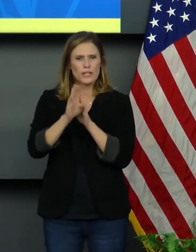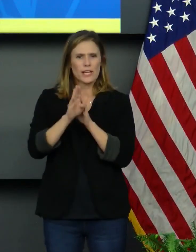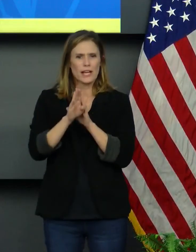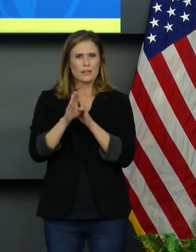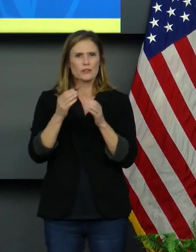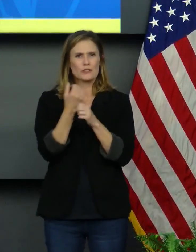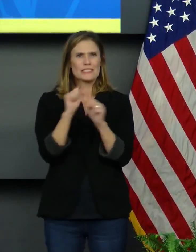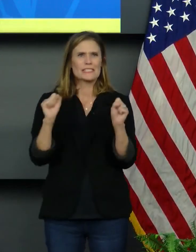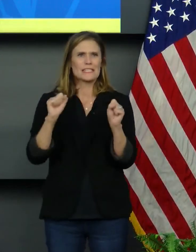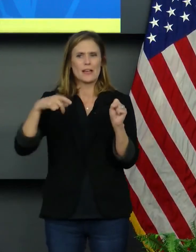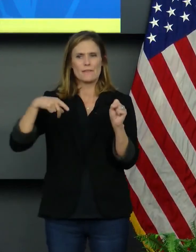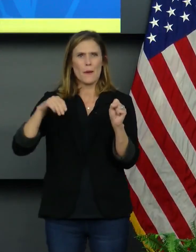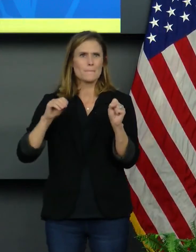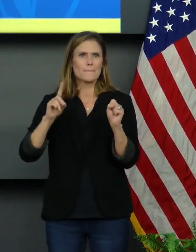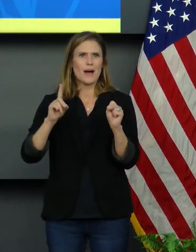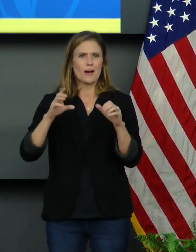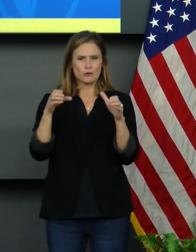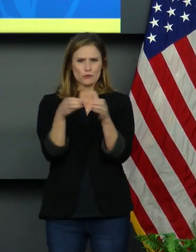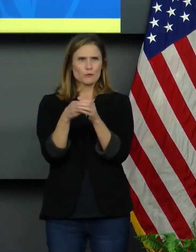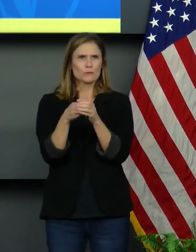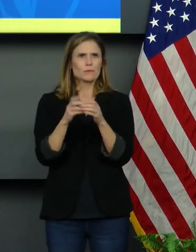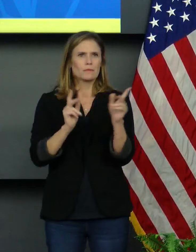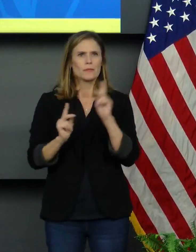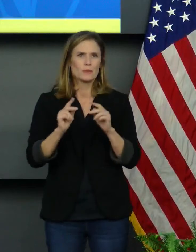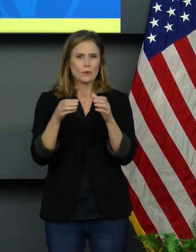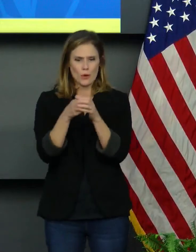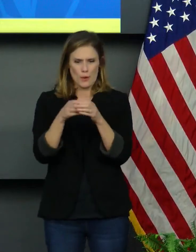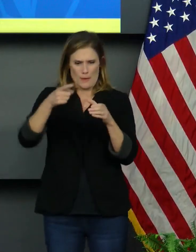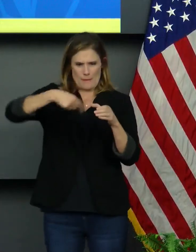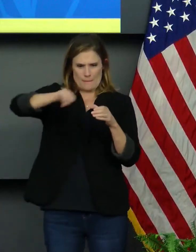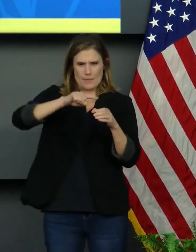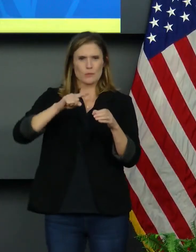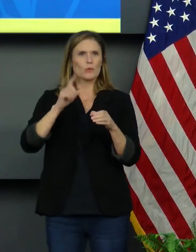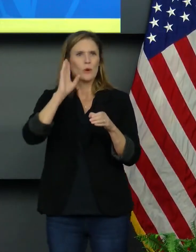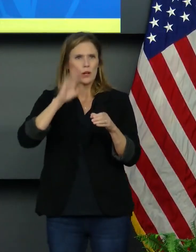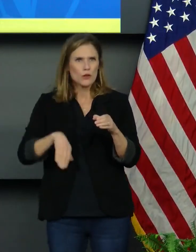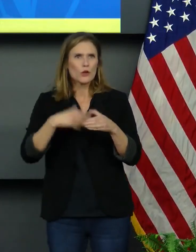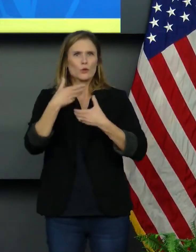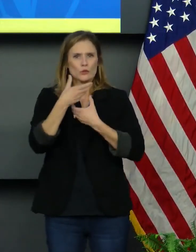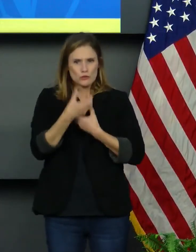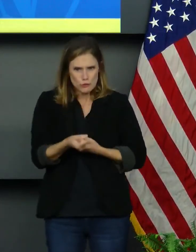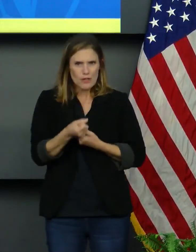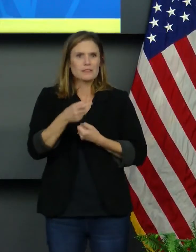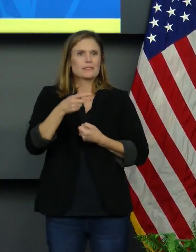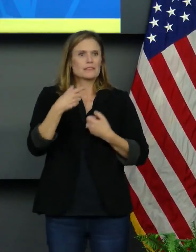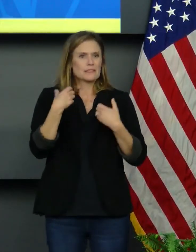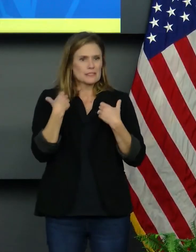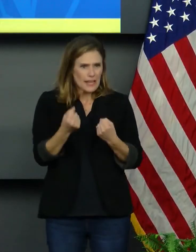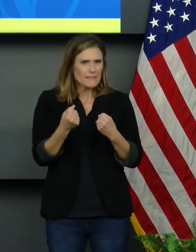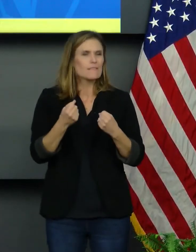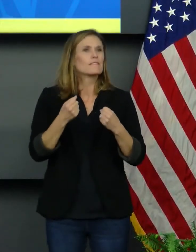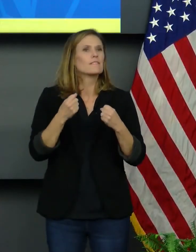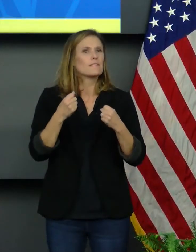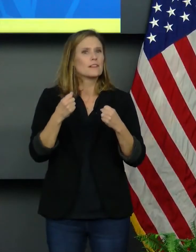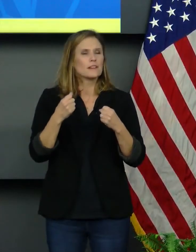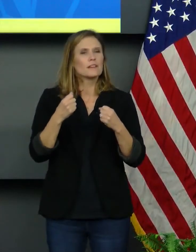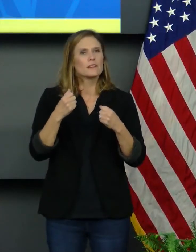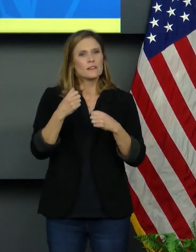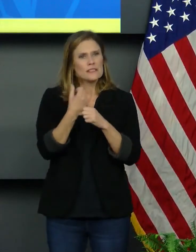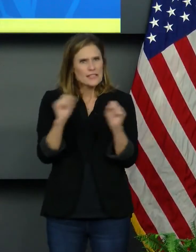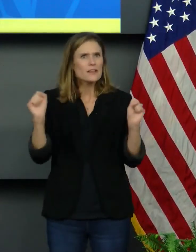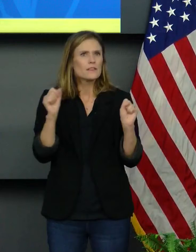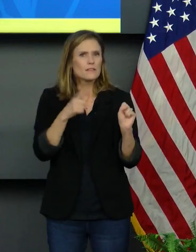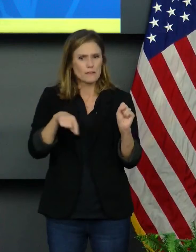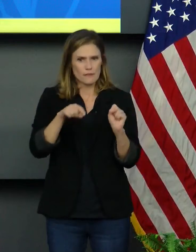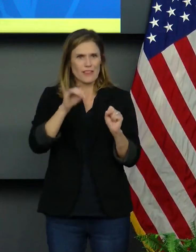little safe pod around you. Those that you trust, that you know are healthy, that are doing the right thing, that you can be around. That is where we